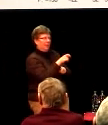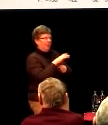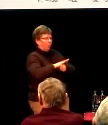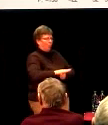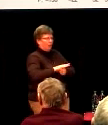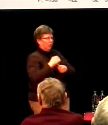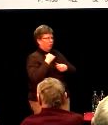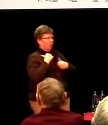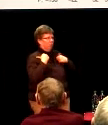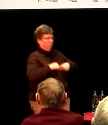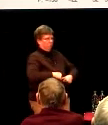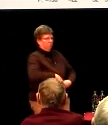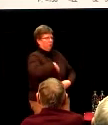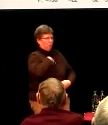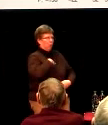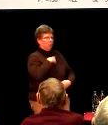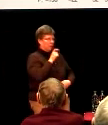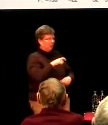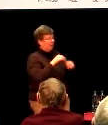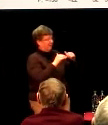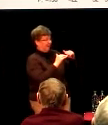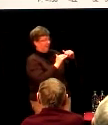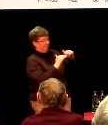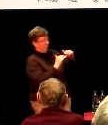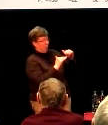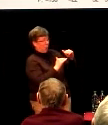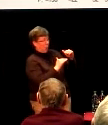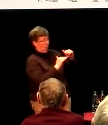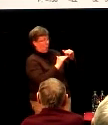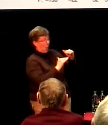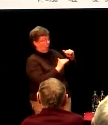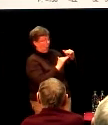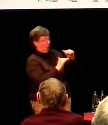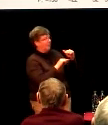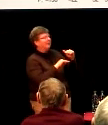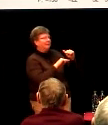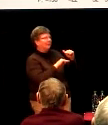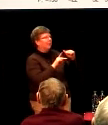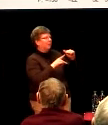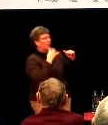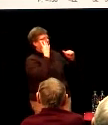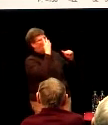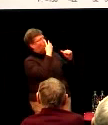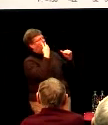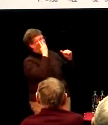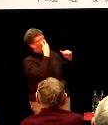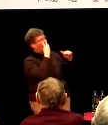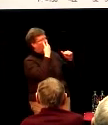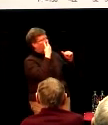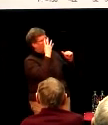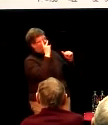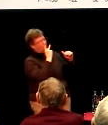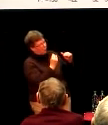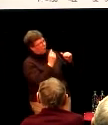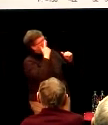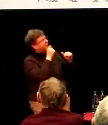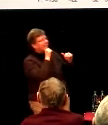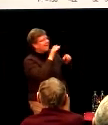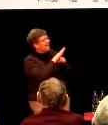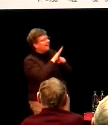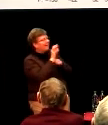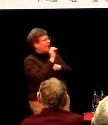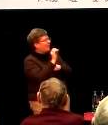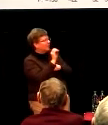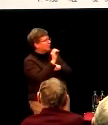below this, it's pretty typical for people to start losing consciousness because the oxygen is just so